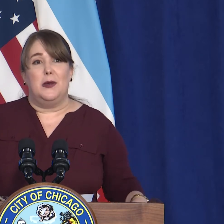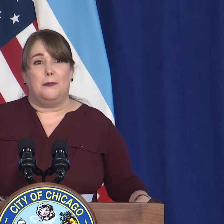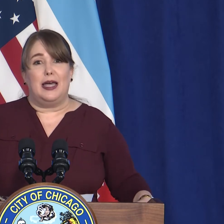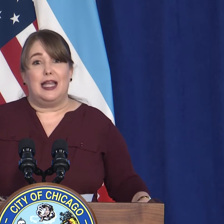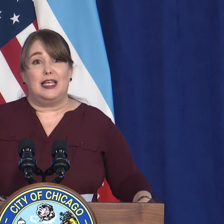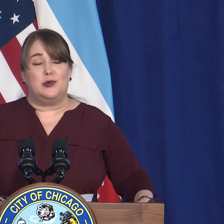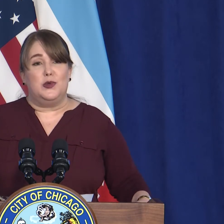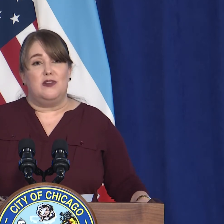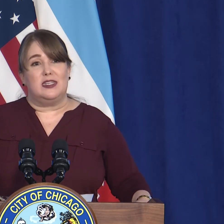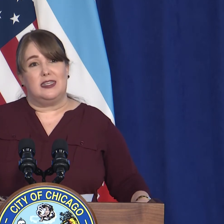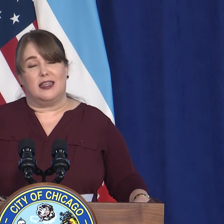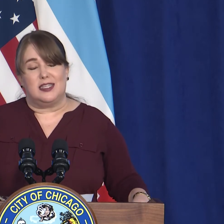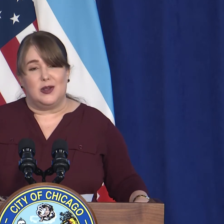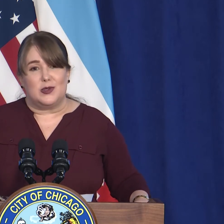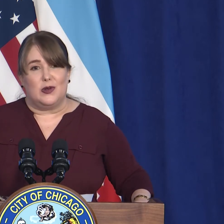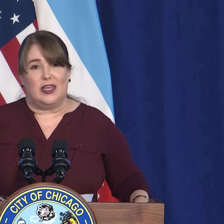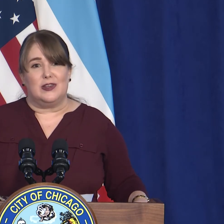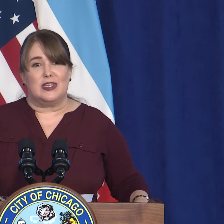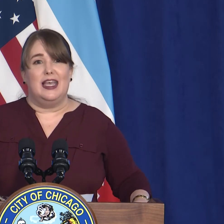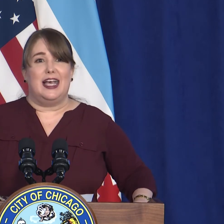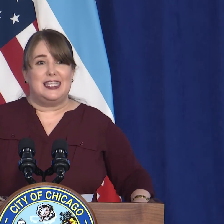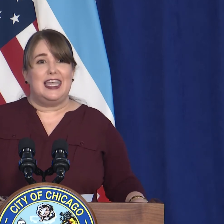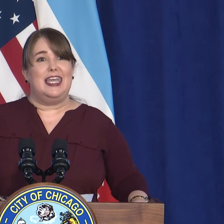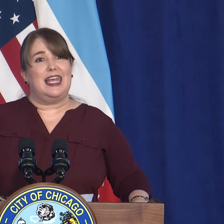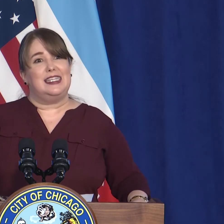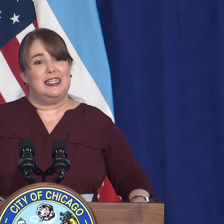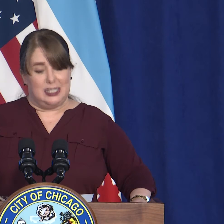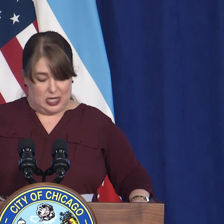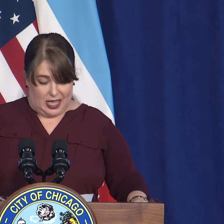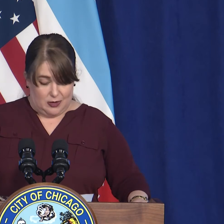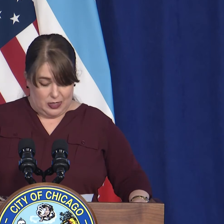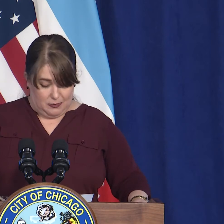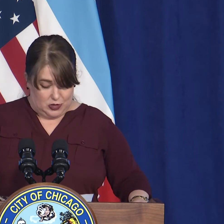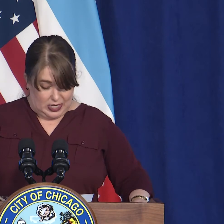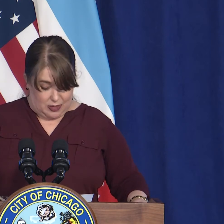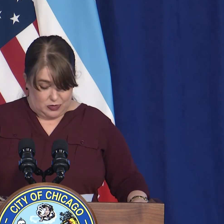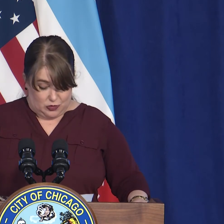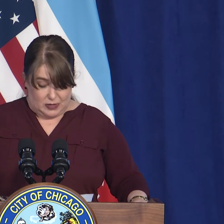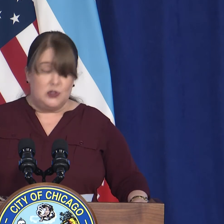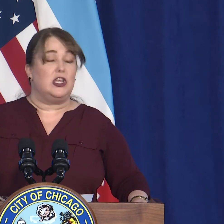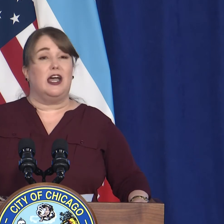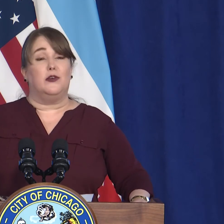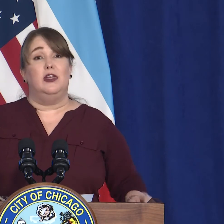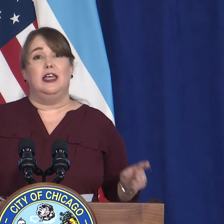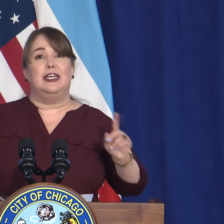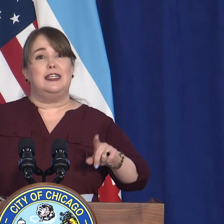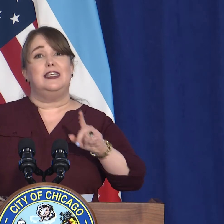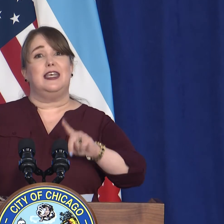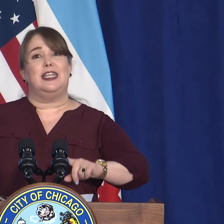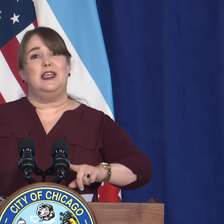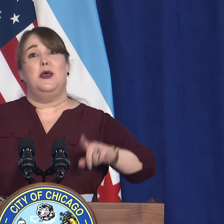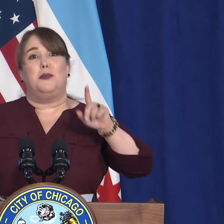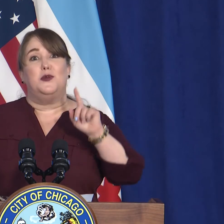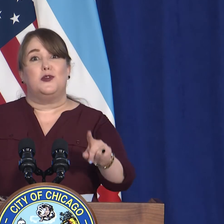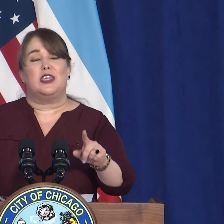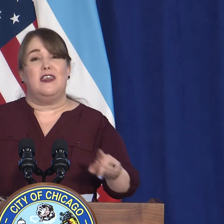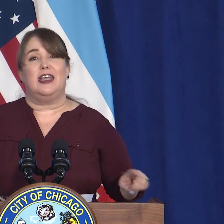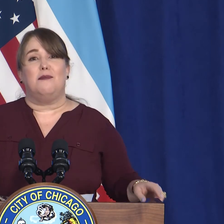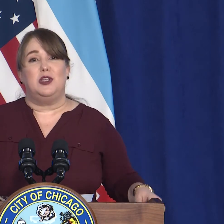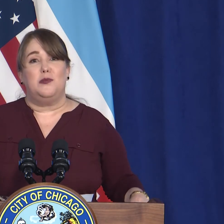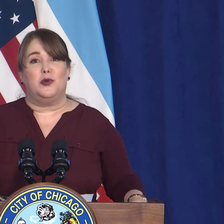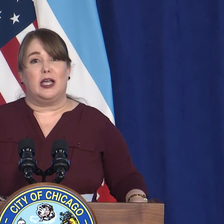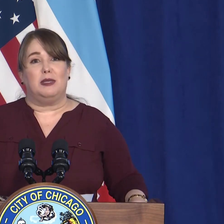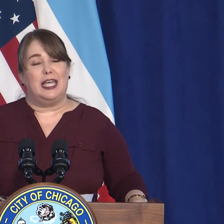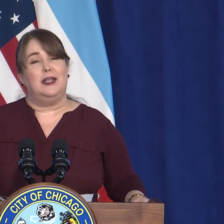becas para las universidades y los colegios. Así que gracias, Chicago. Hemos llegado a donde hemos llegado. Gracias a ti, pero nos